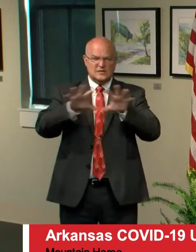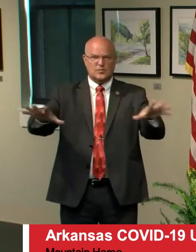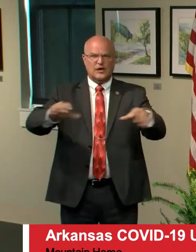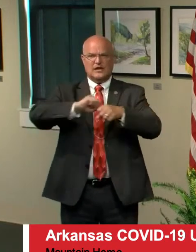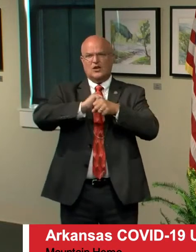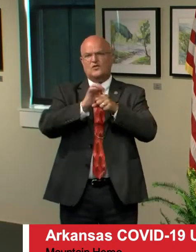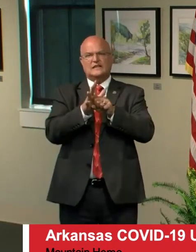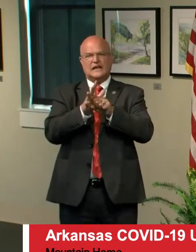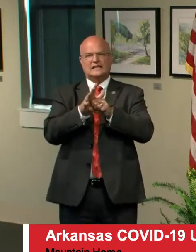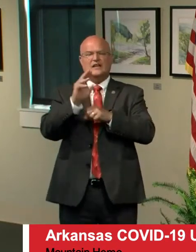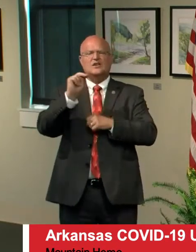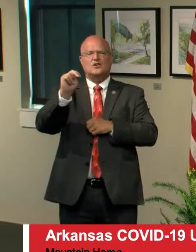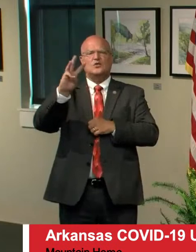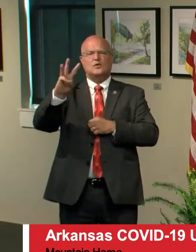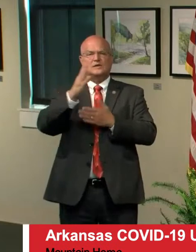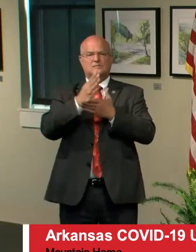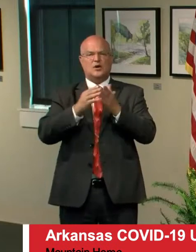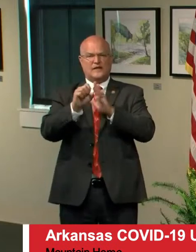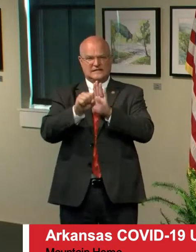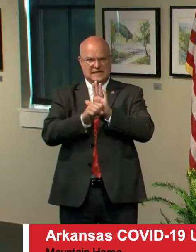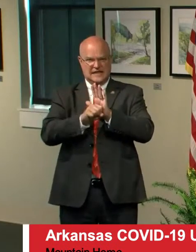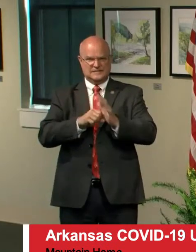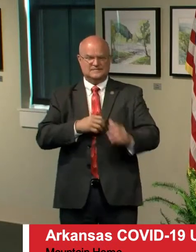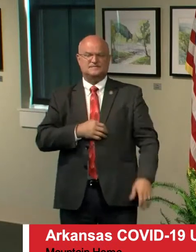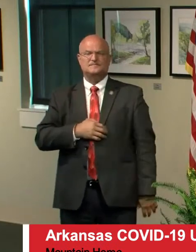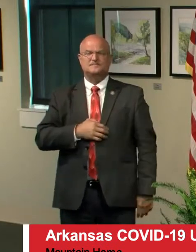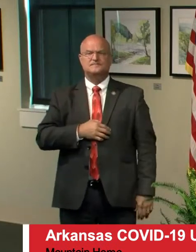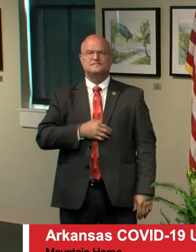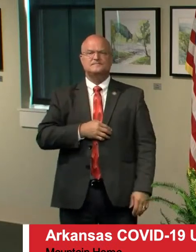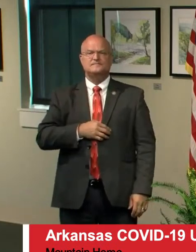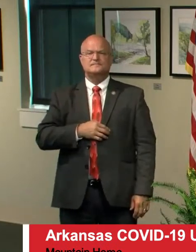of COVID-19 in the northwest part of the state.